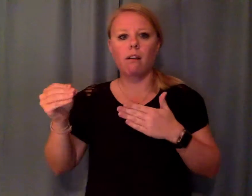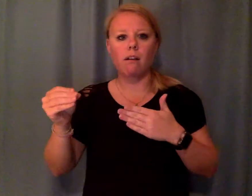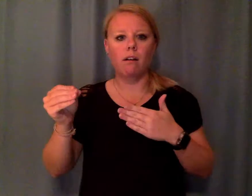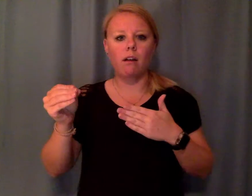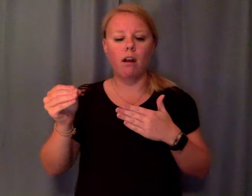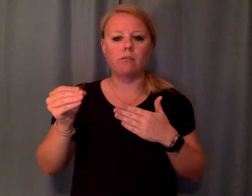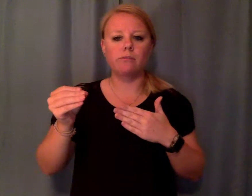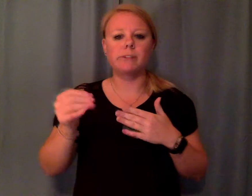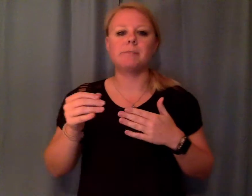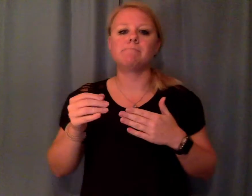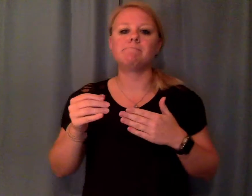App Store.